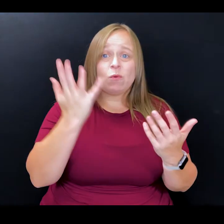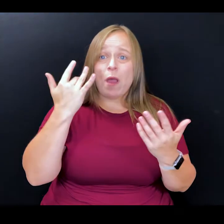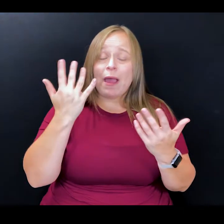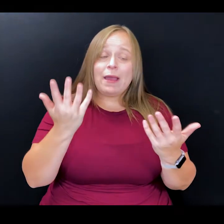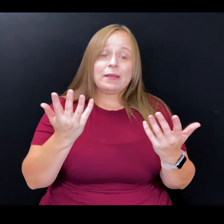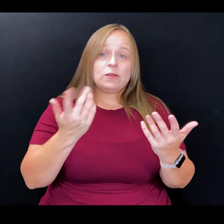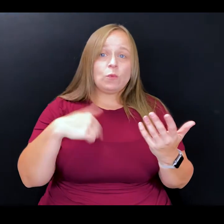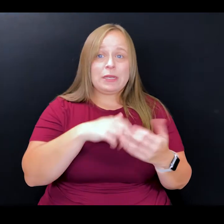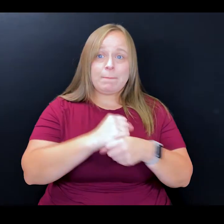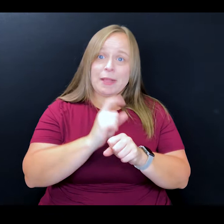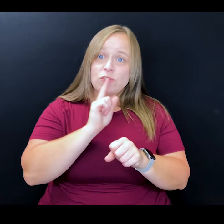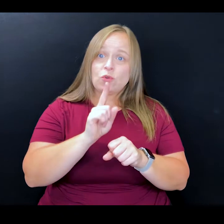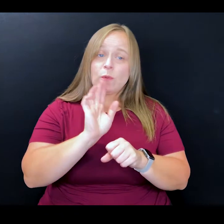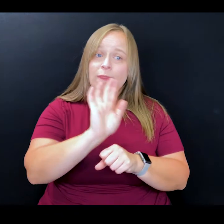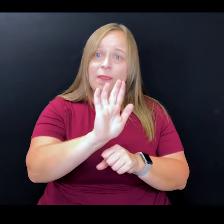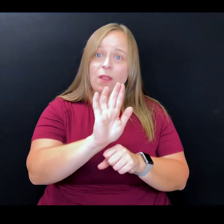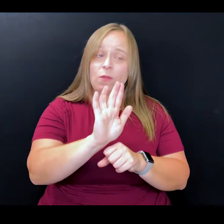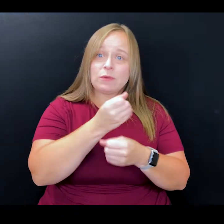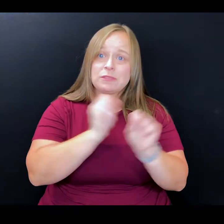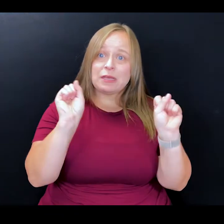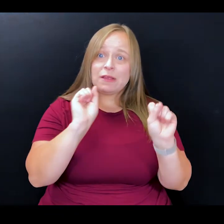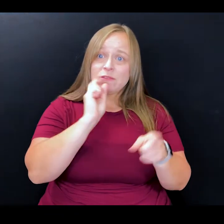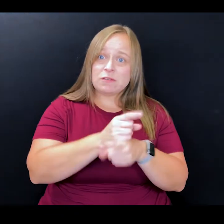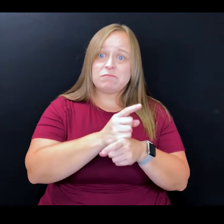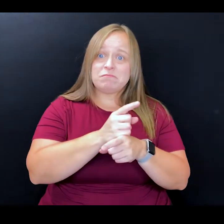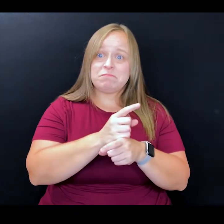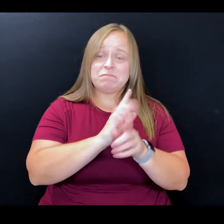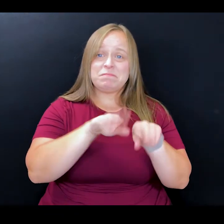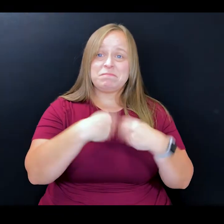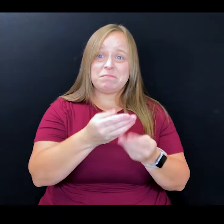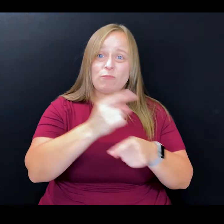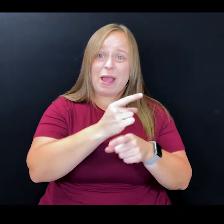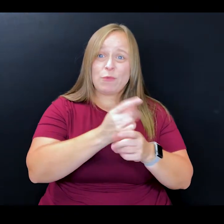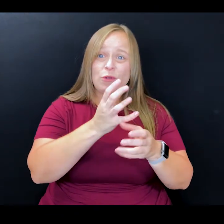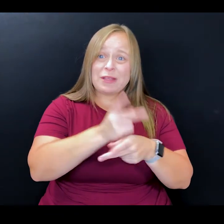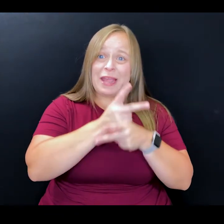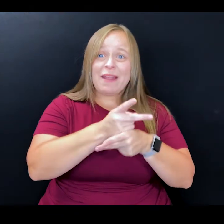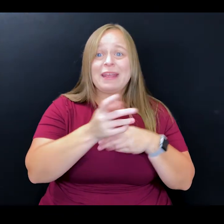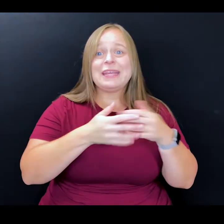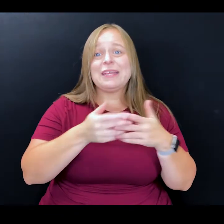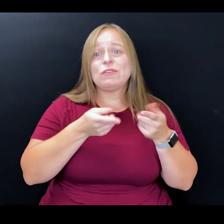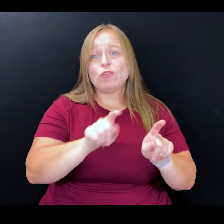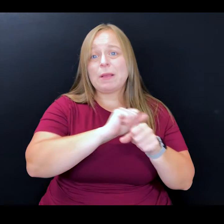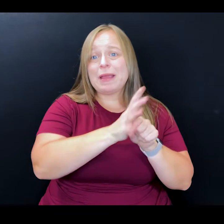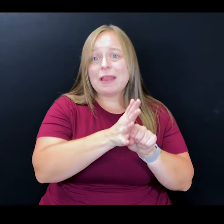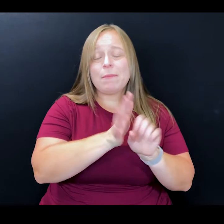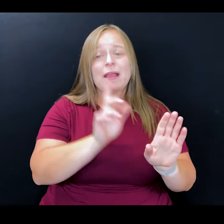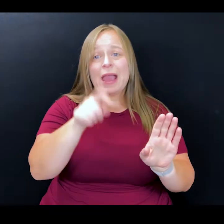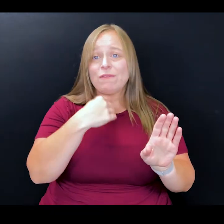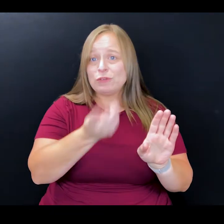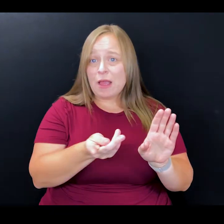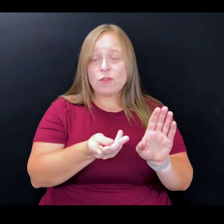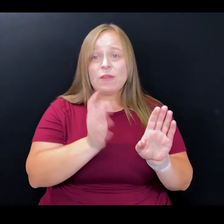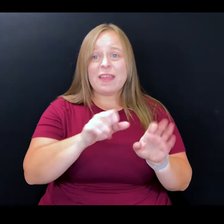clients because we needed to make sure that they were going to be right and that they were going to receive the proper care, even in a pandemic. I